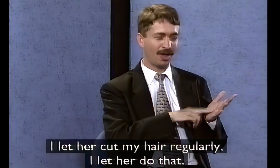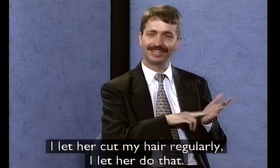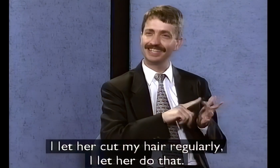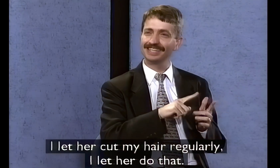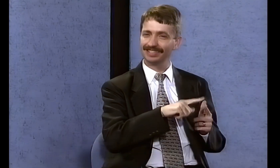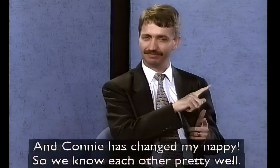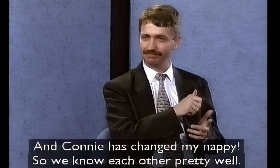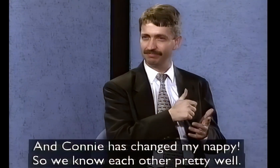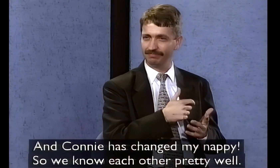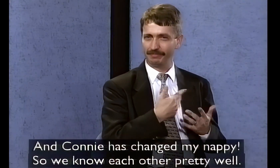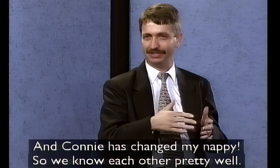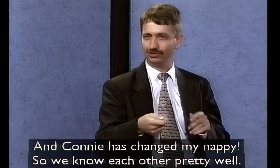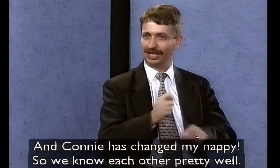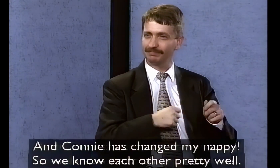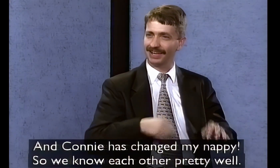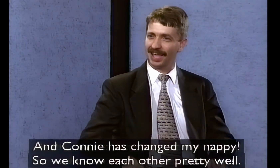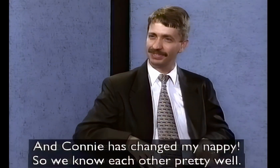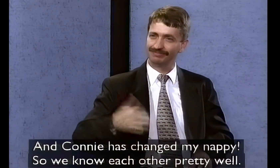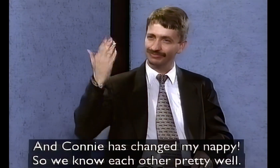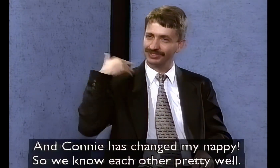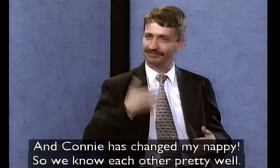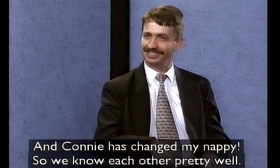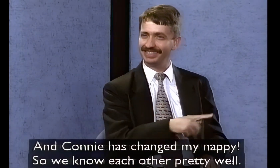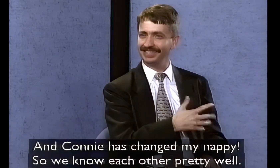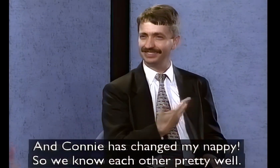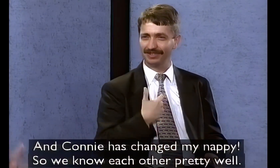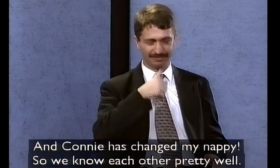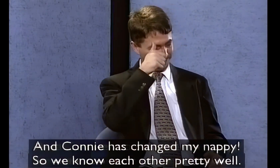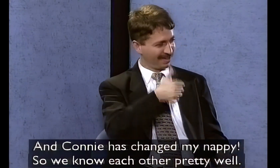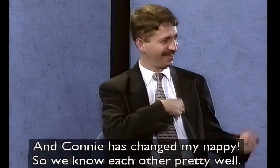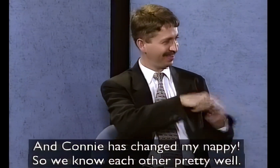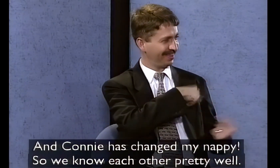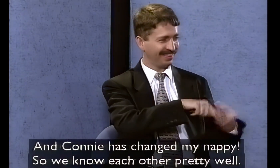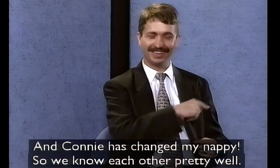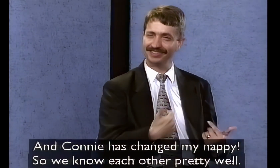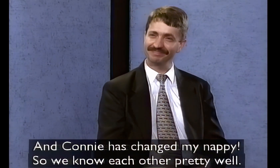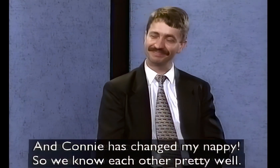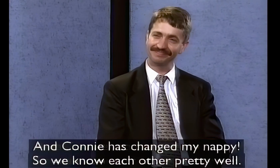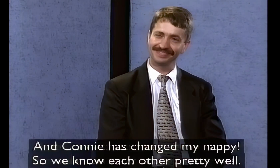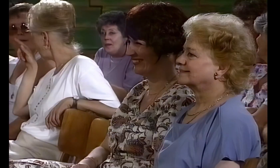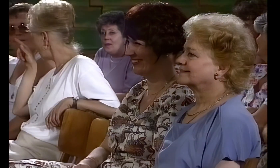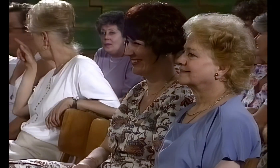that. And Connie changed my nappy. So we all know each other pretty well.